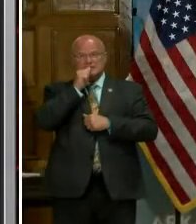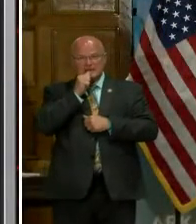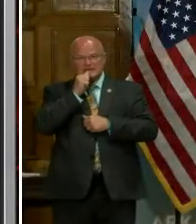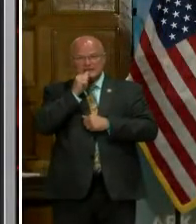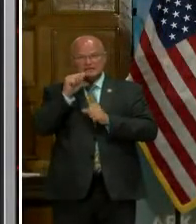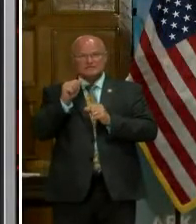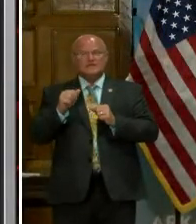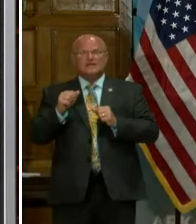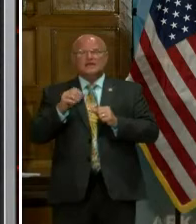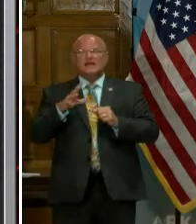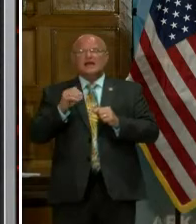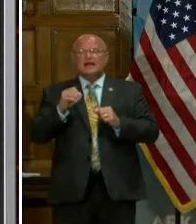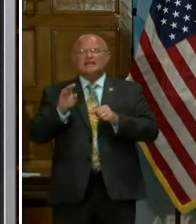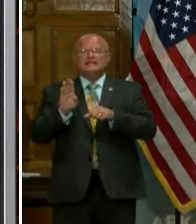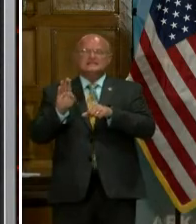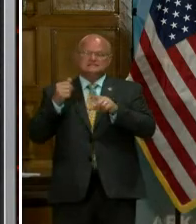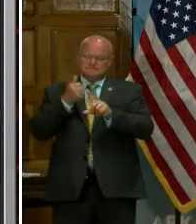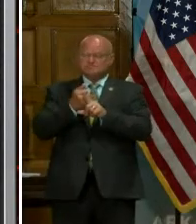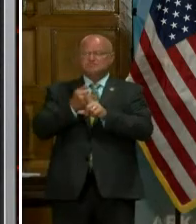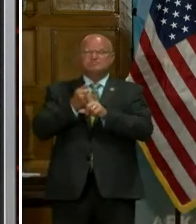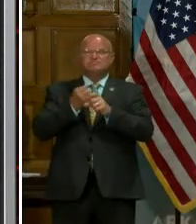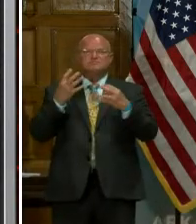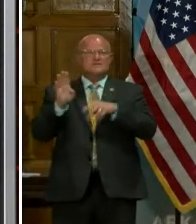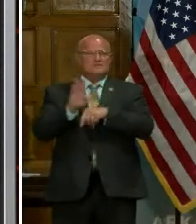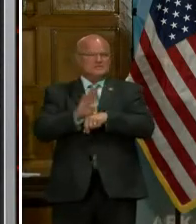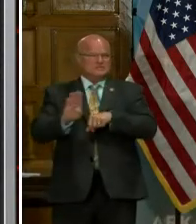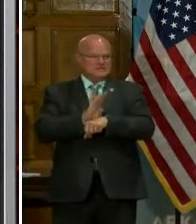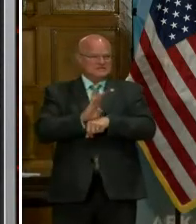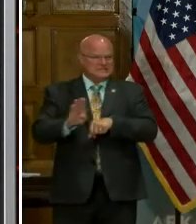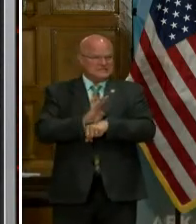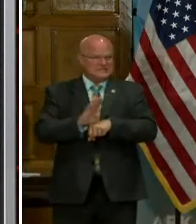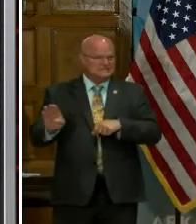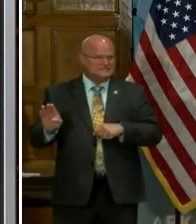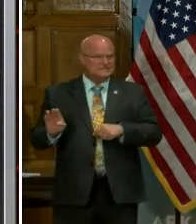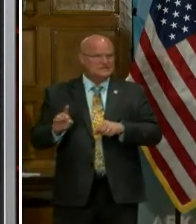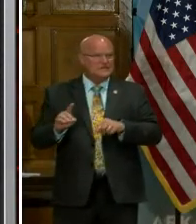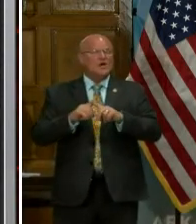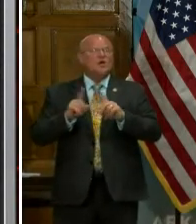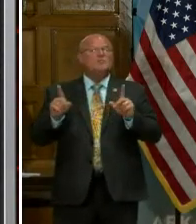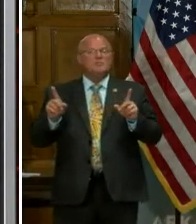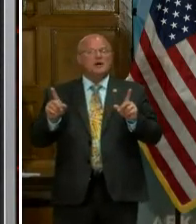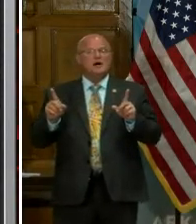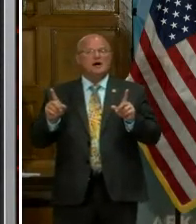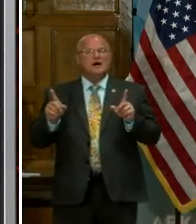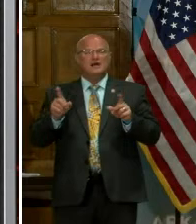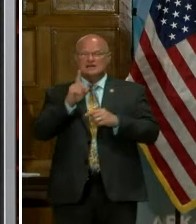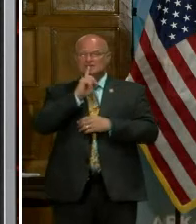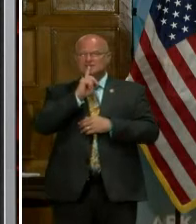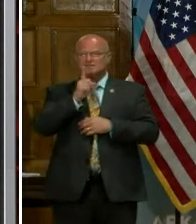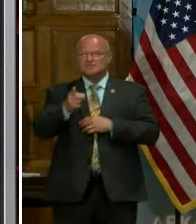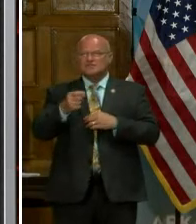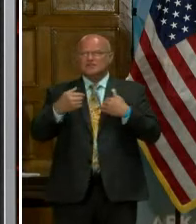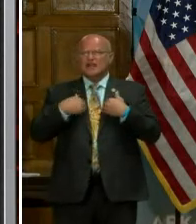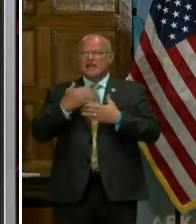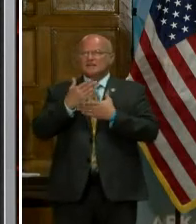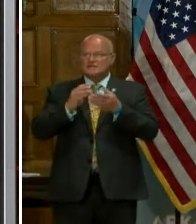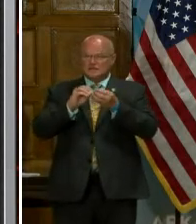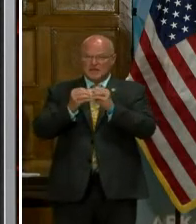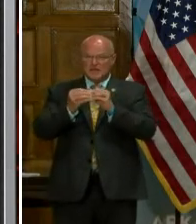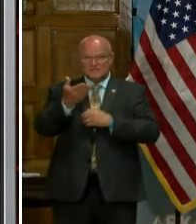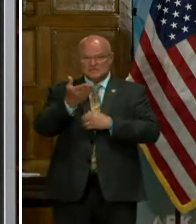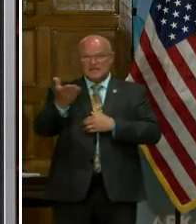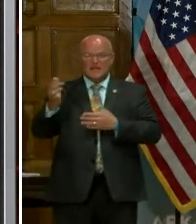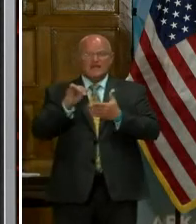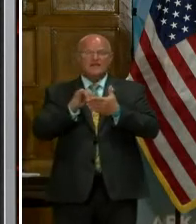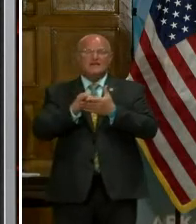an outsized portion of this impact than large businesses. But there are certainly some numbers out